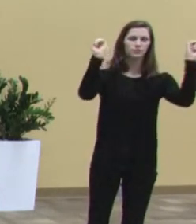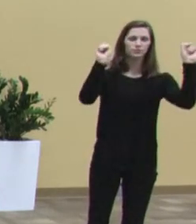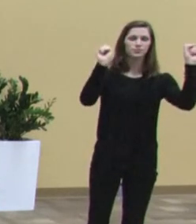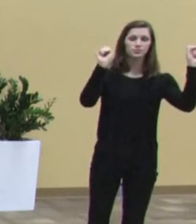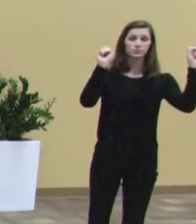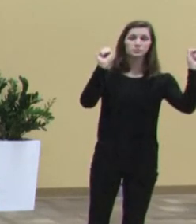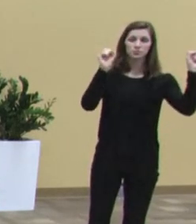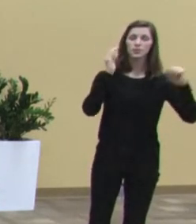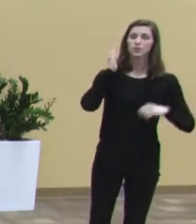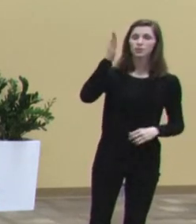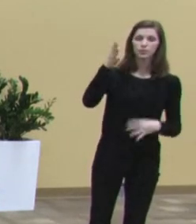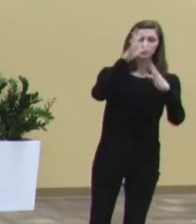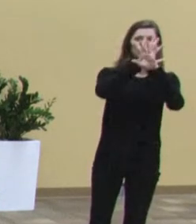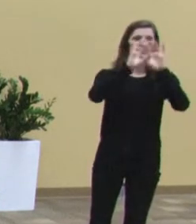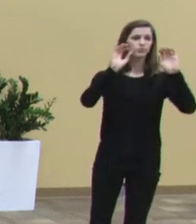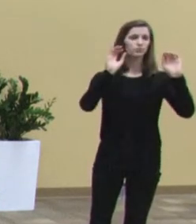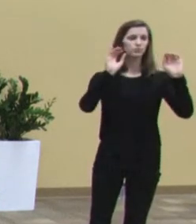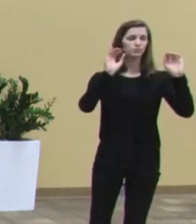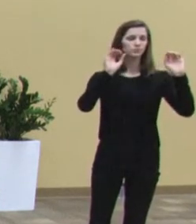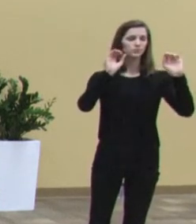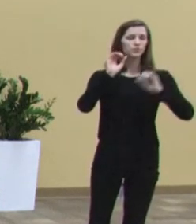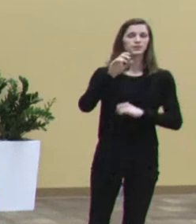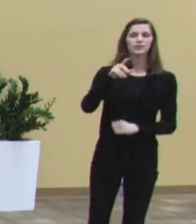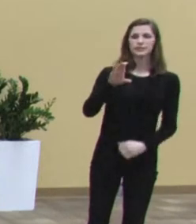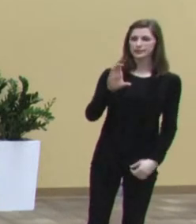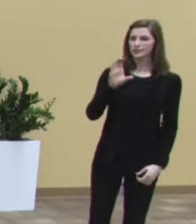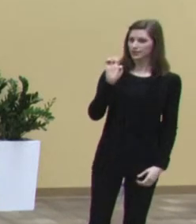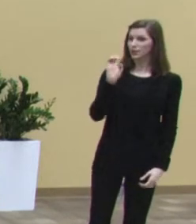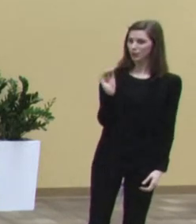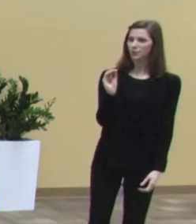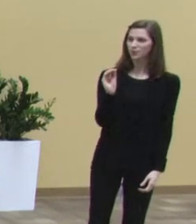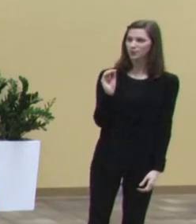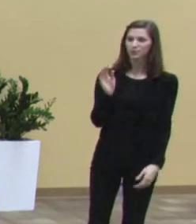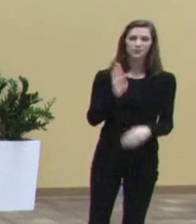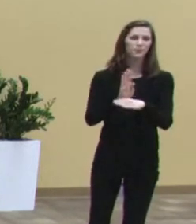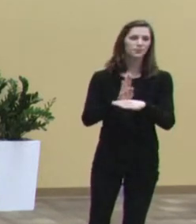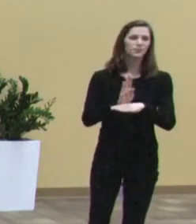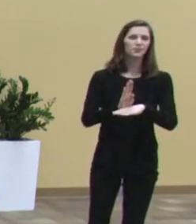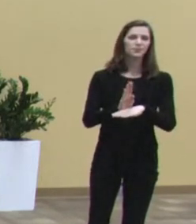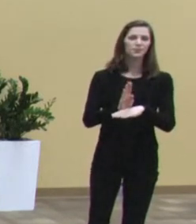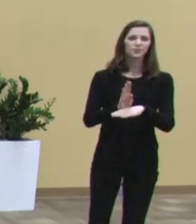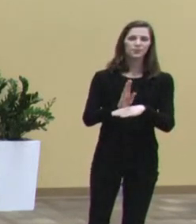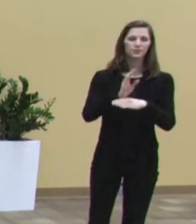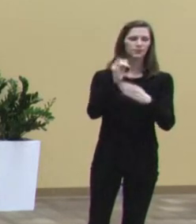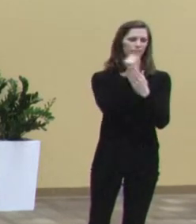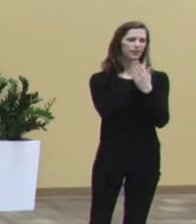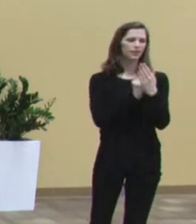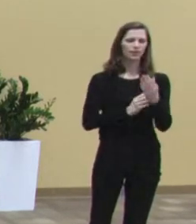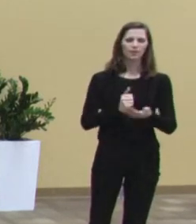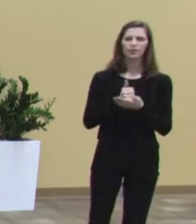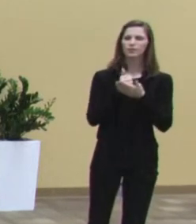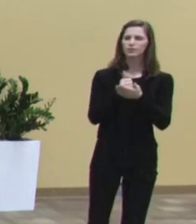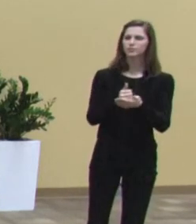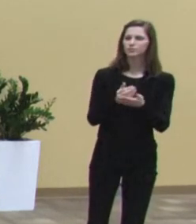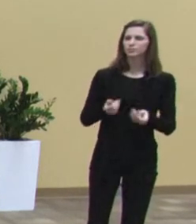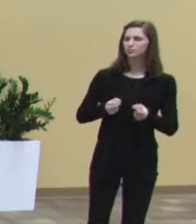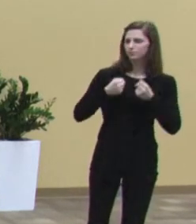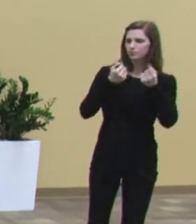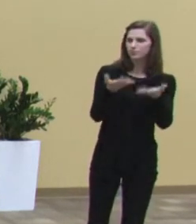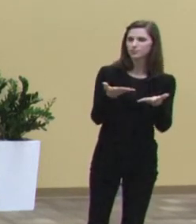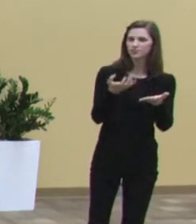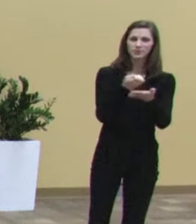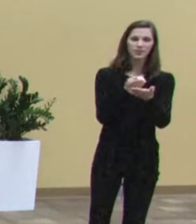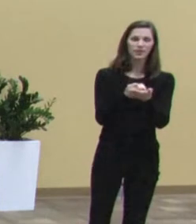an organization and a business that was designed to help provide economic and financial